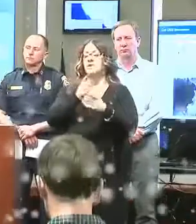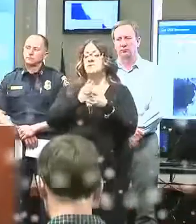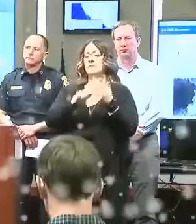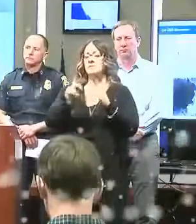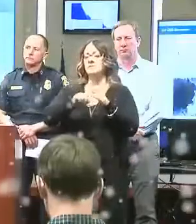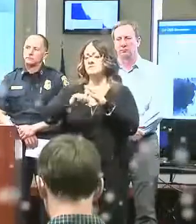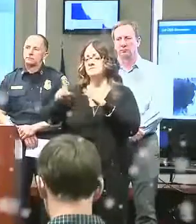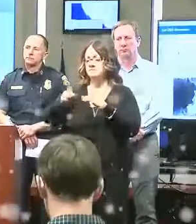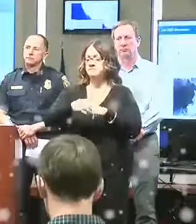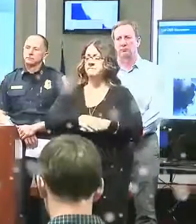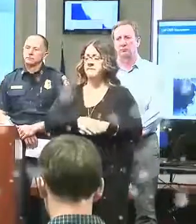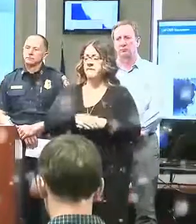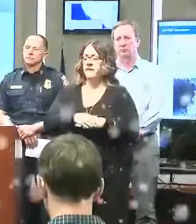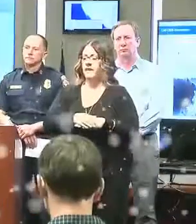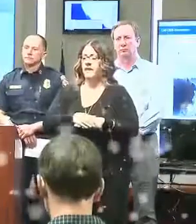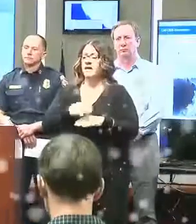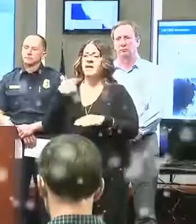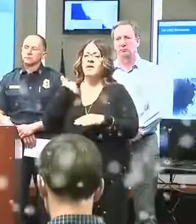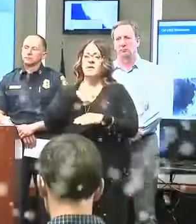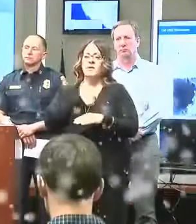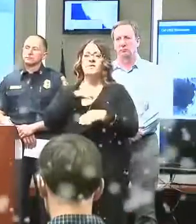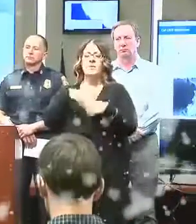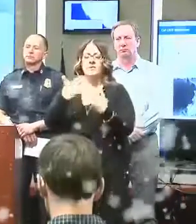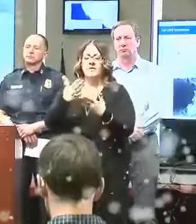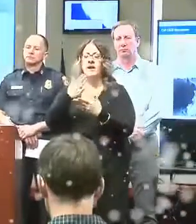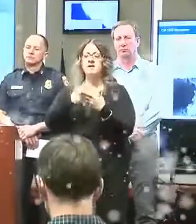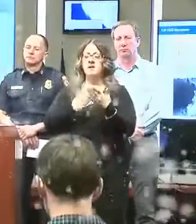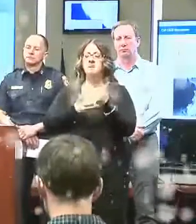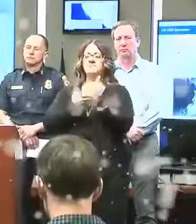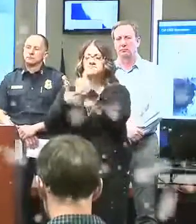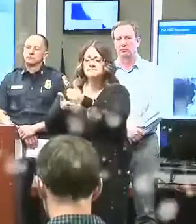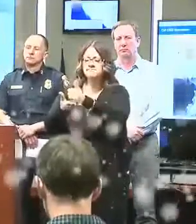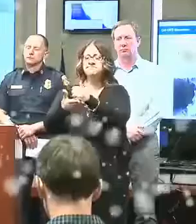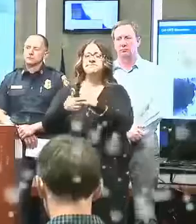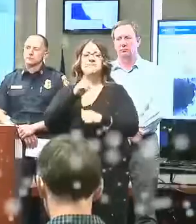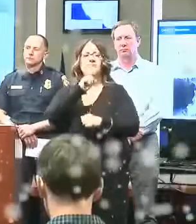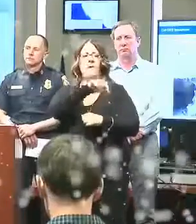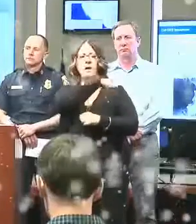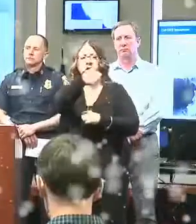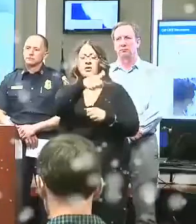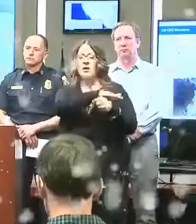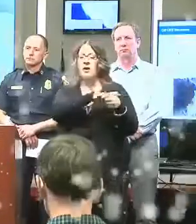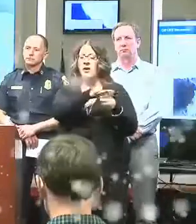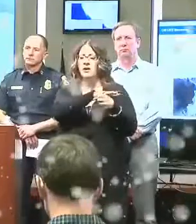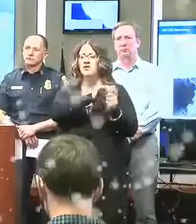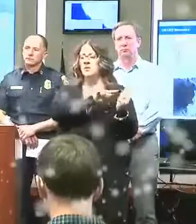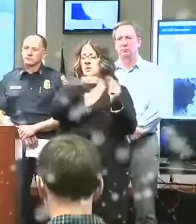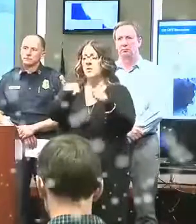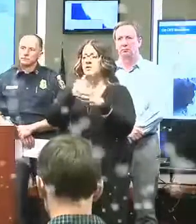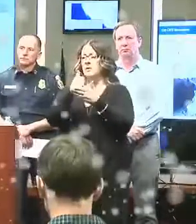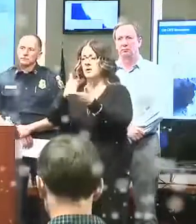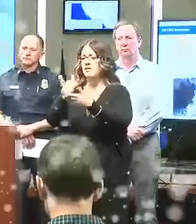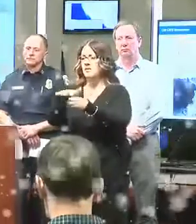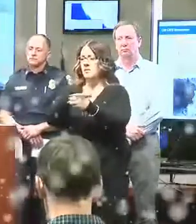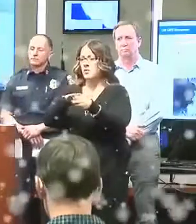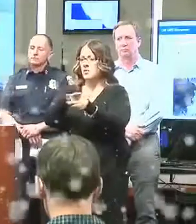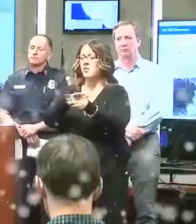also deployed a number of mutual aid law enforcement assets to assist Butte County Sheriff and others